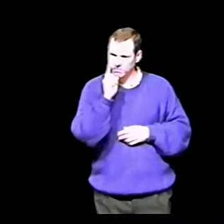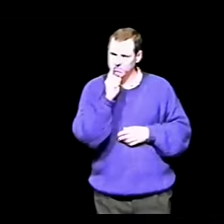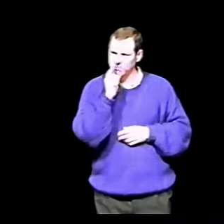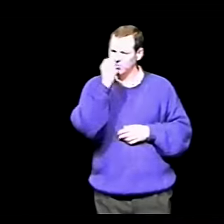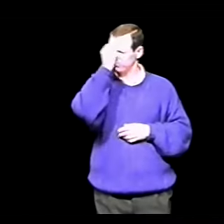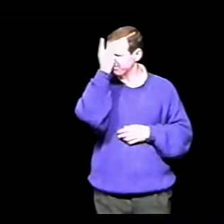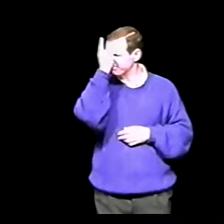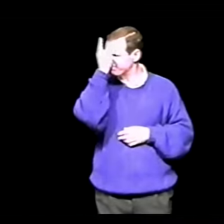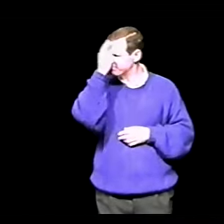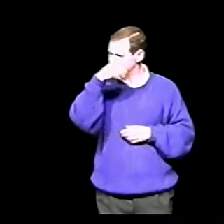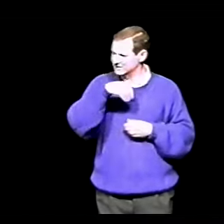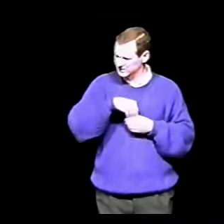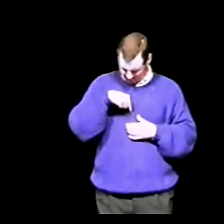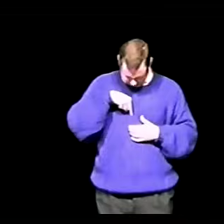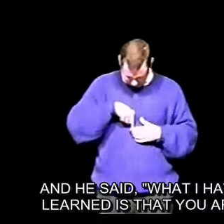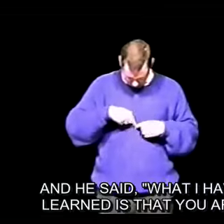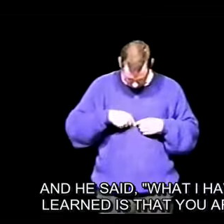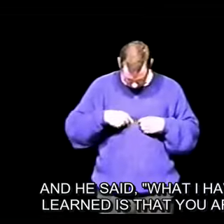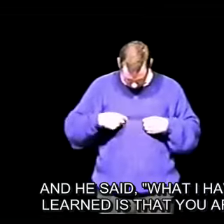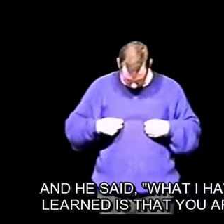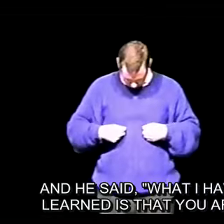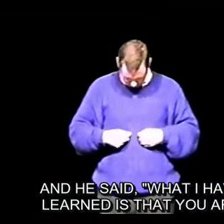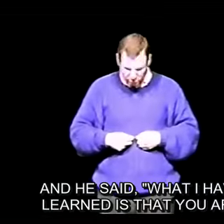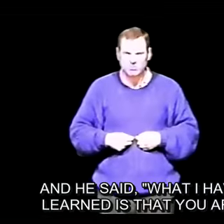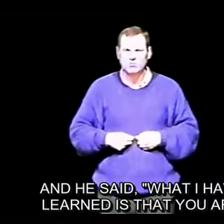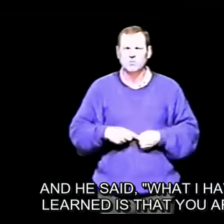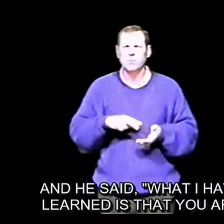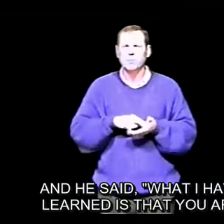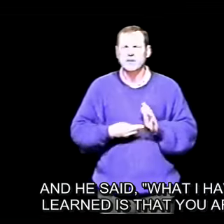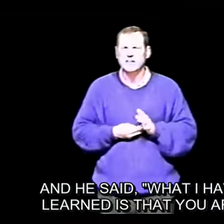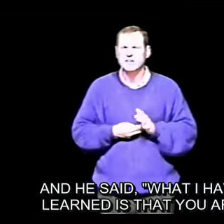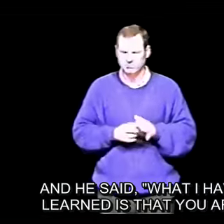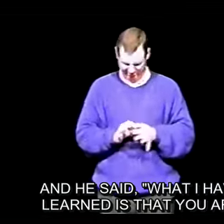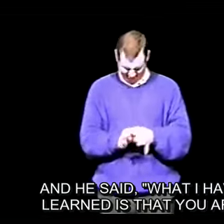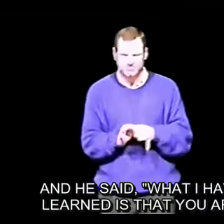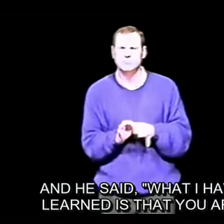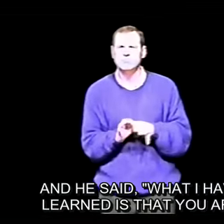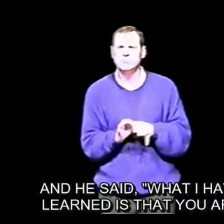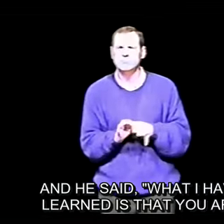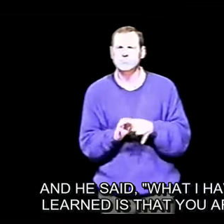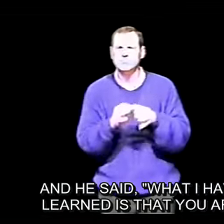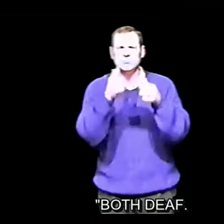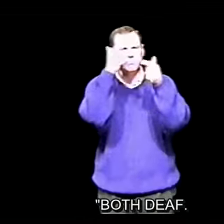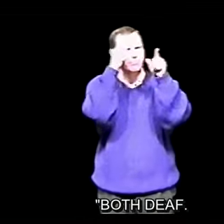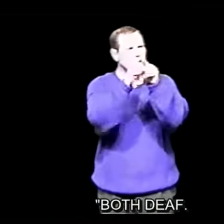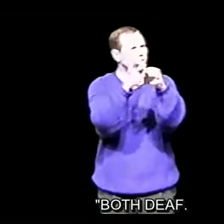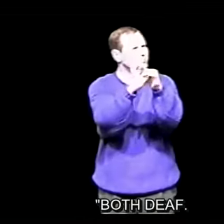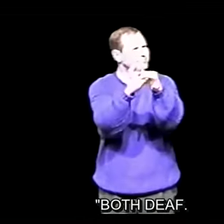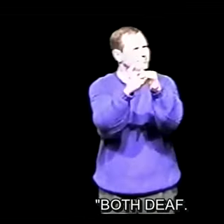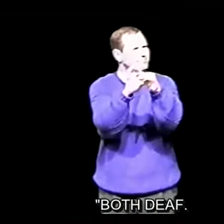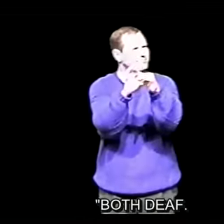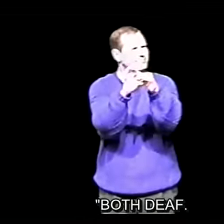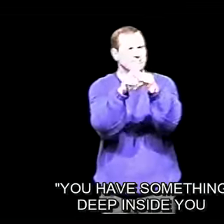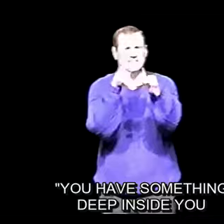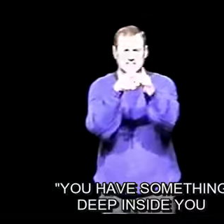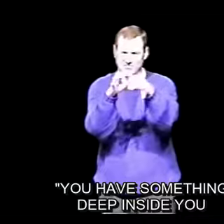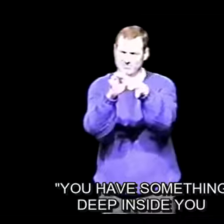And he said, what I have learned is that you are both deaf. You have something deep